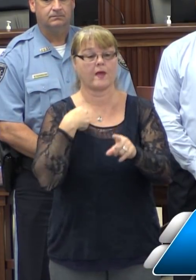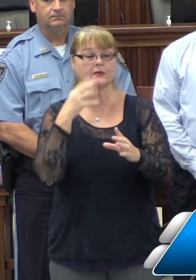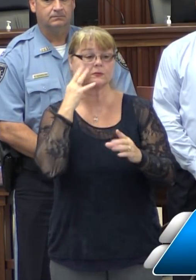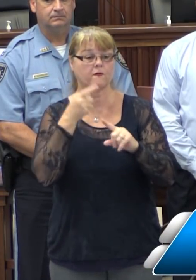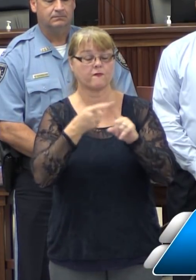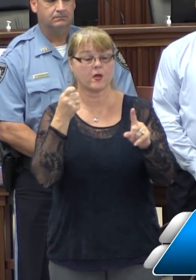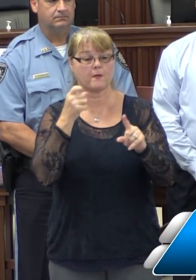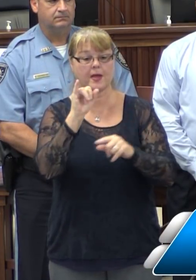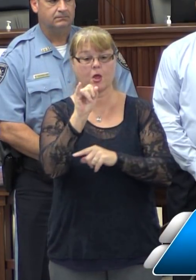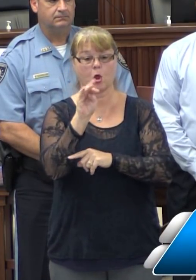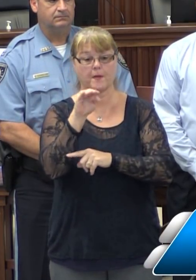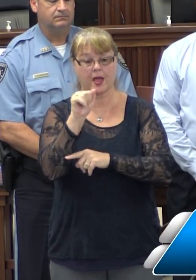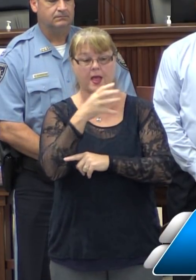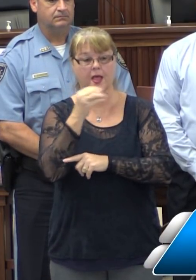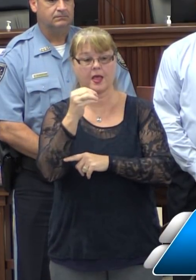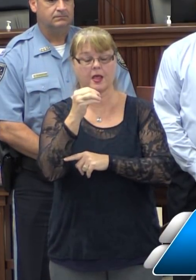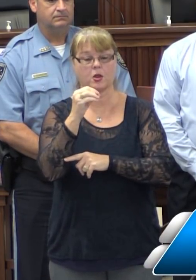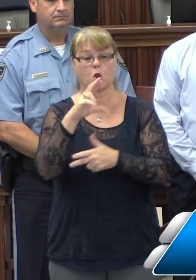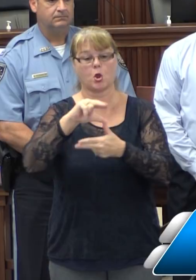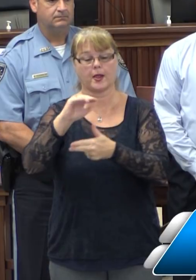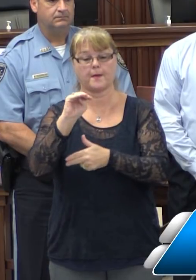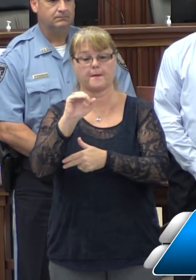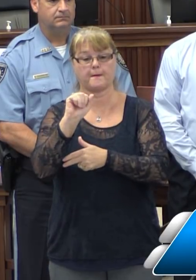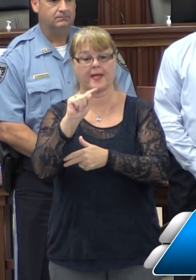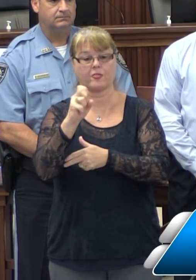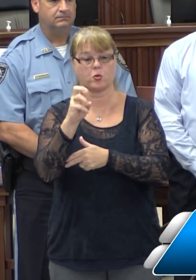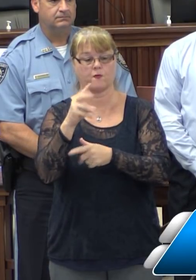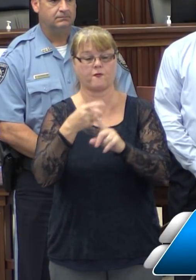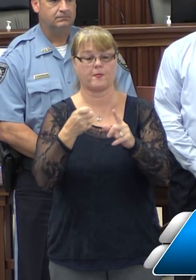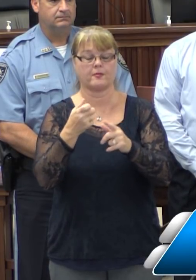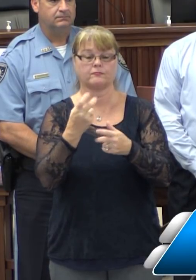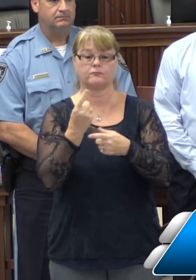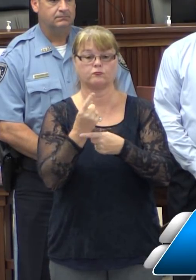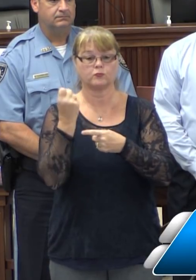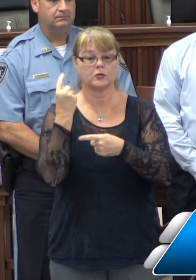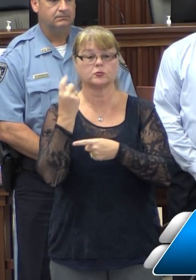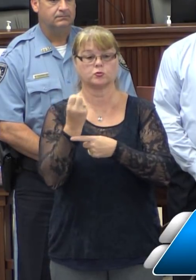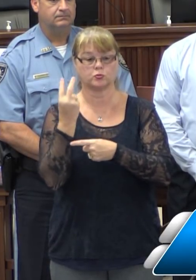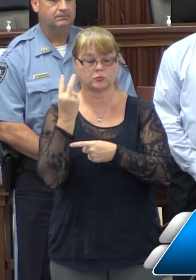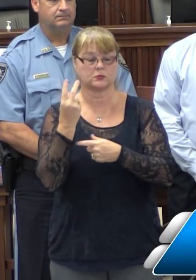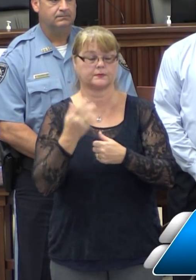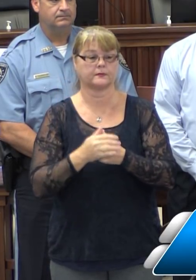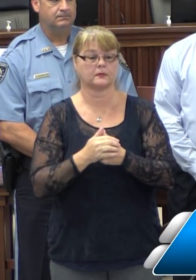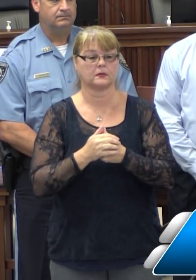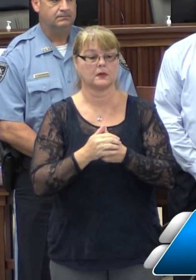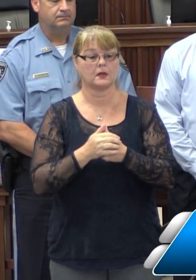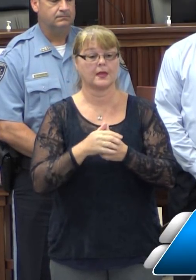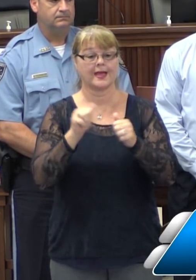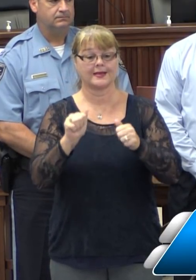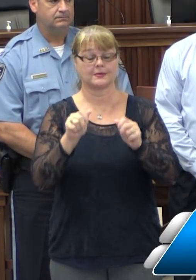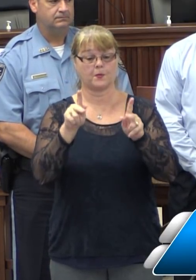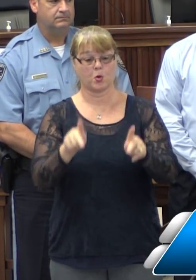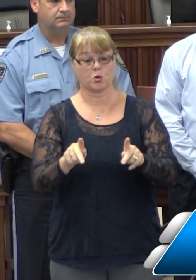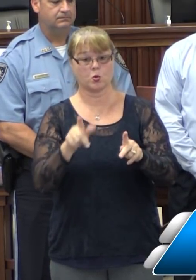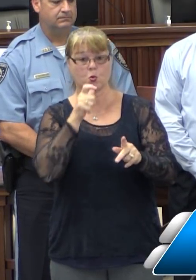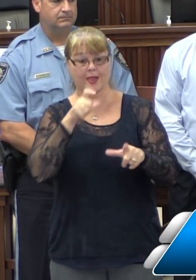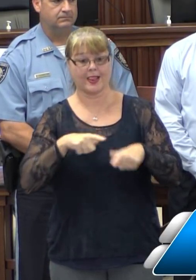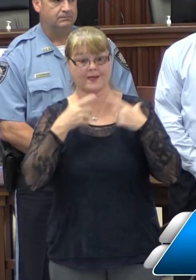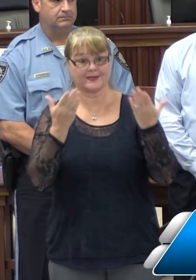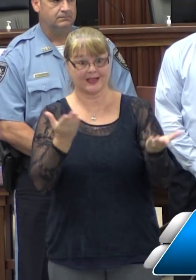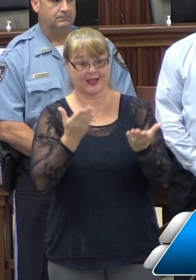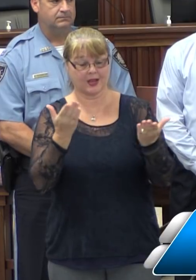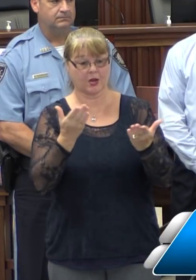experience from Irma and also Hurricane Matthew from the past 2 years. So as a resident, as a business owner, you don't need